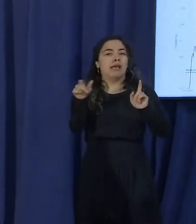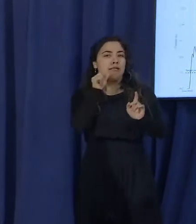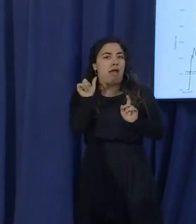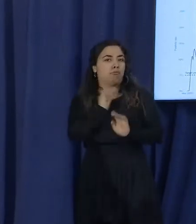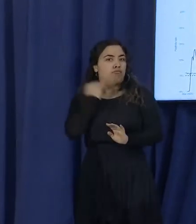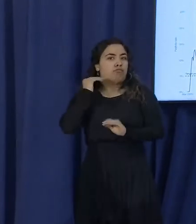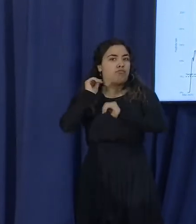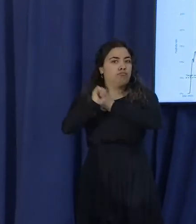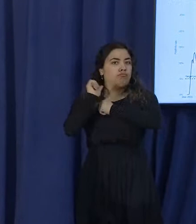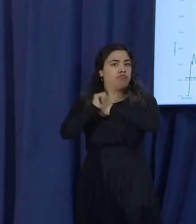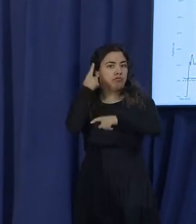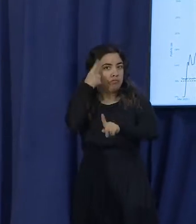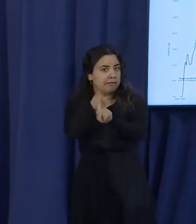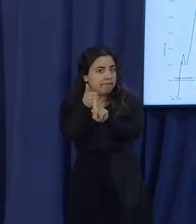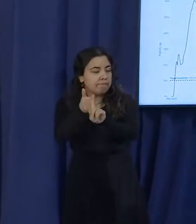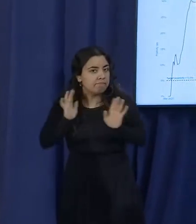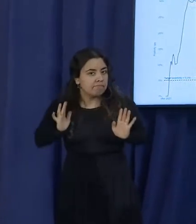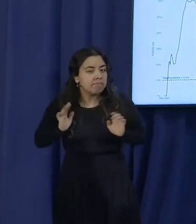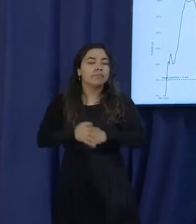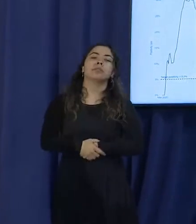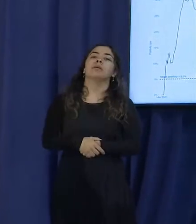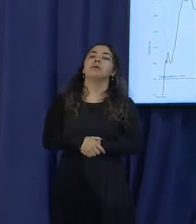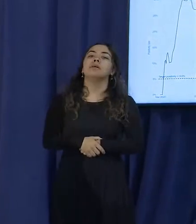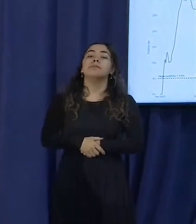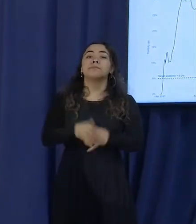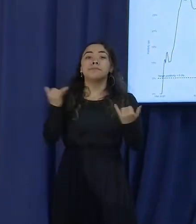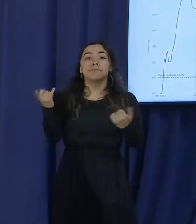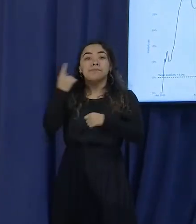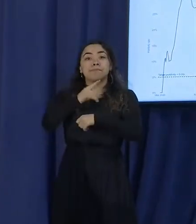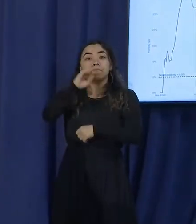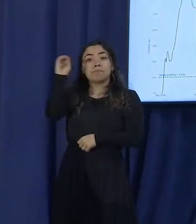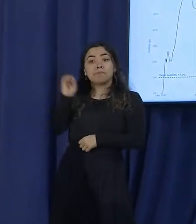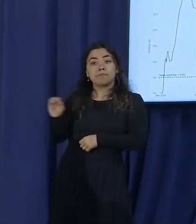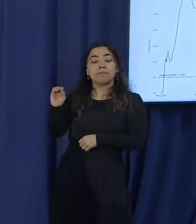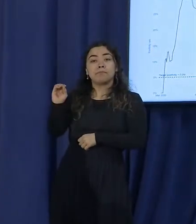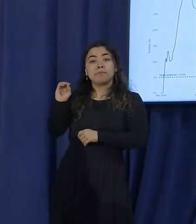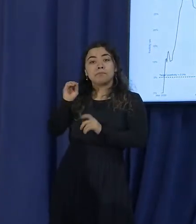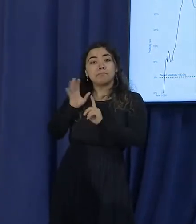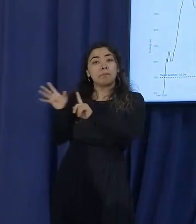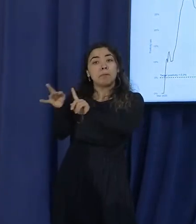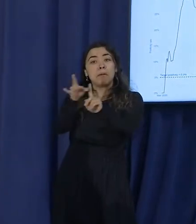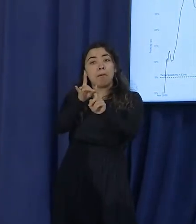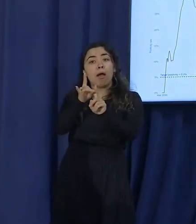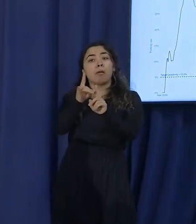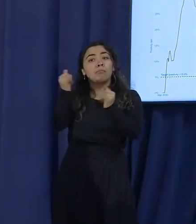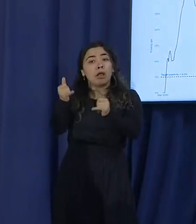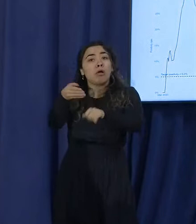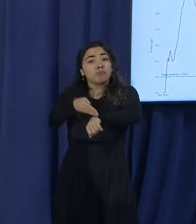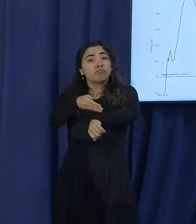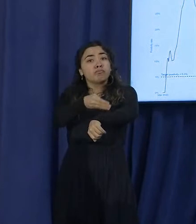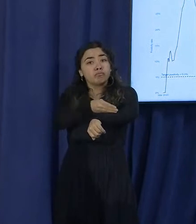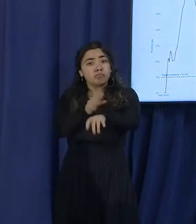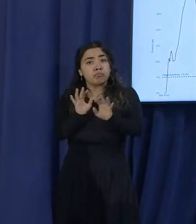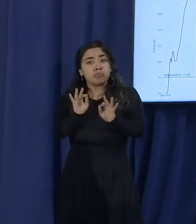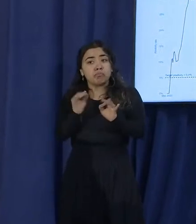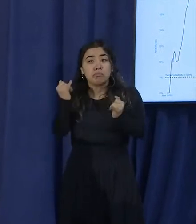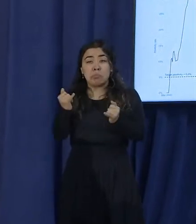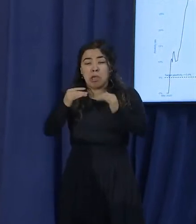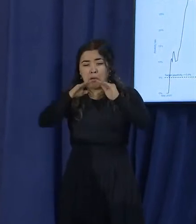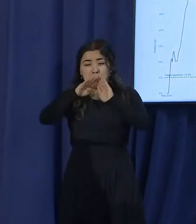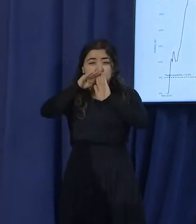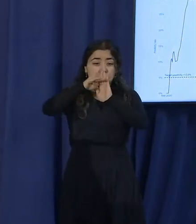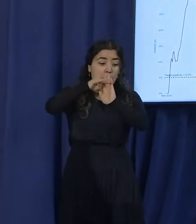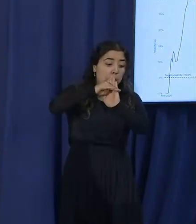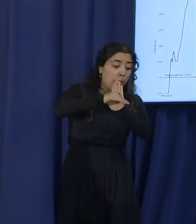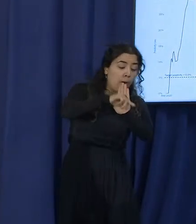risks. Similarly, our percent positivity continues to head the right direction. We are now at